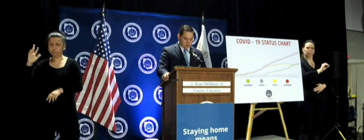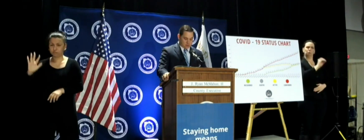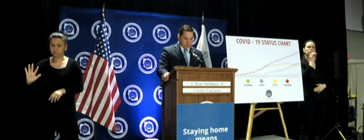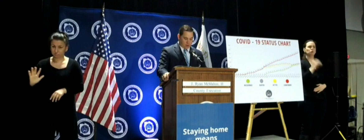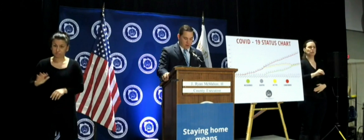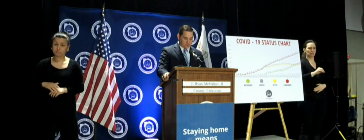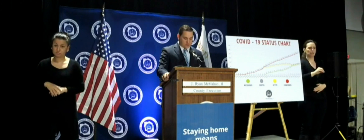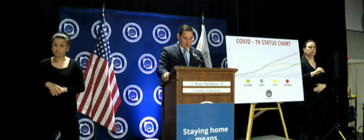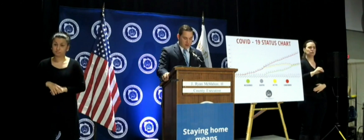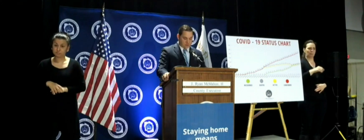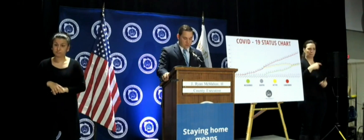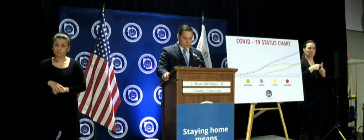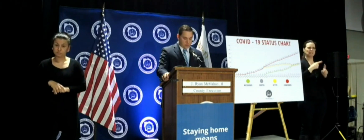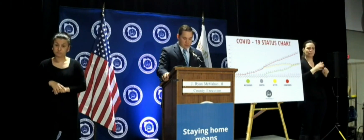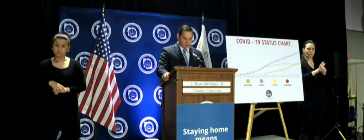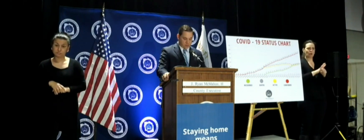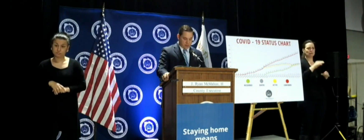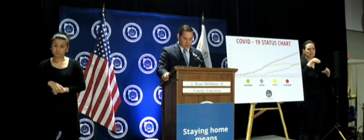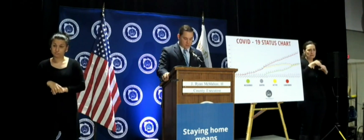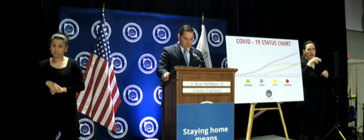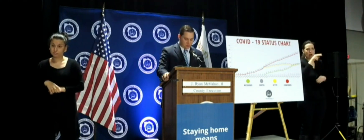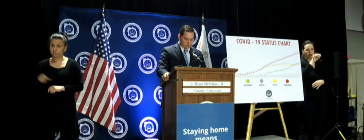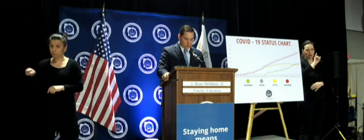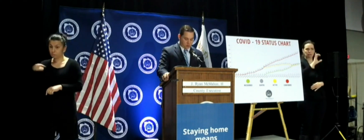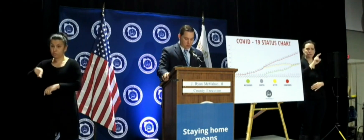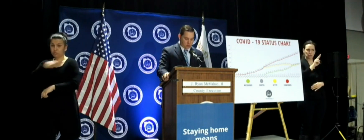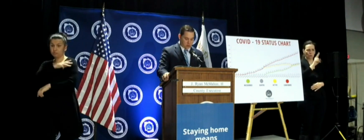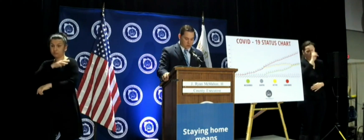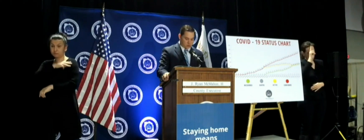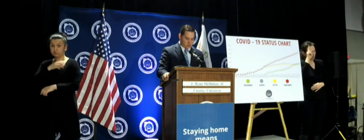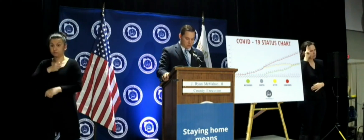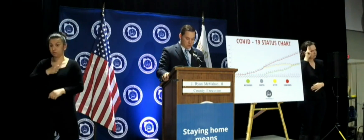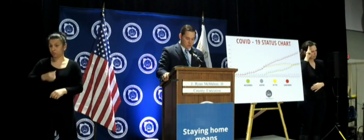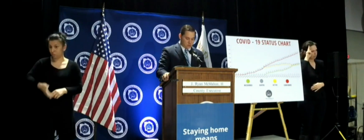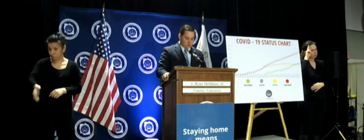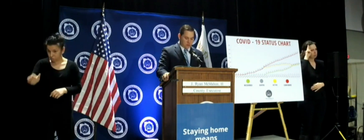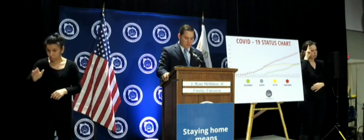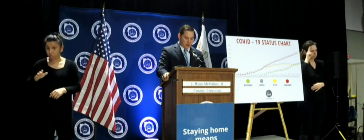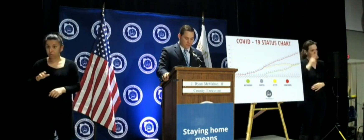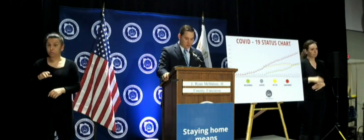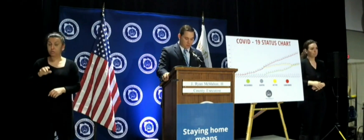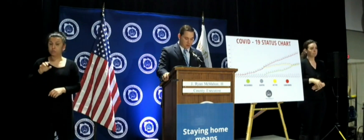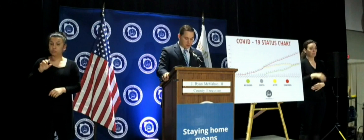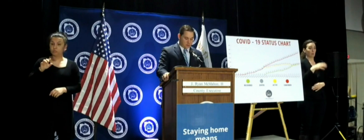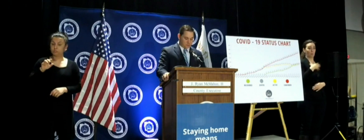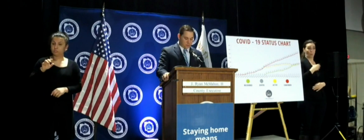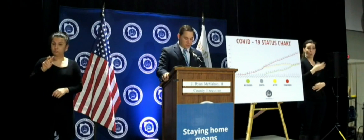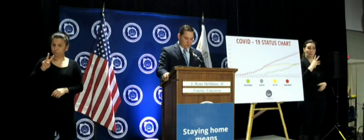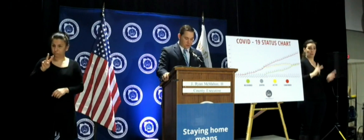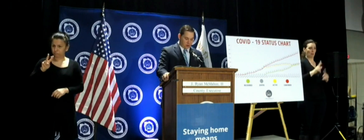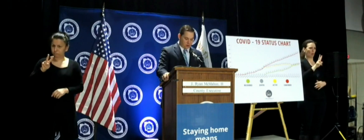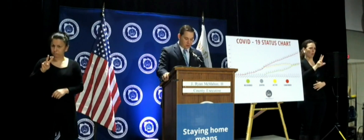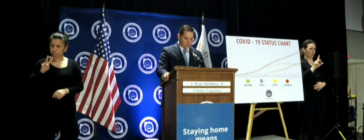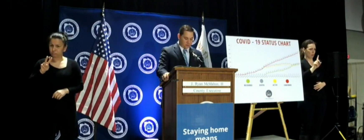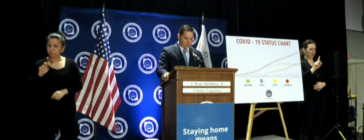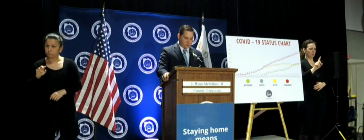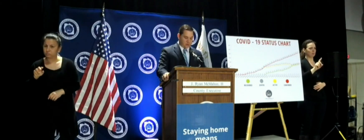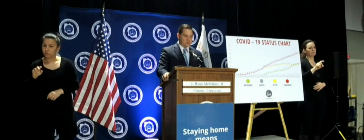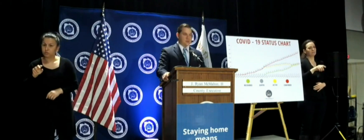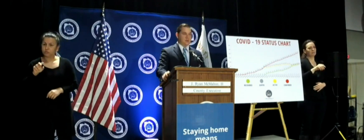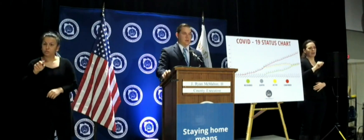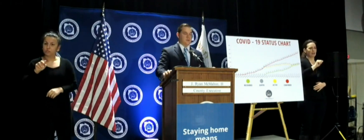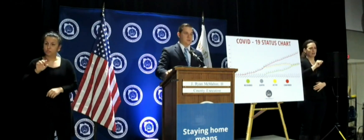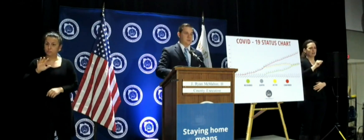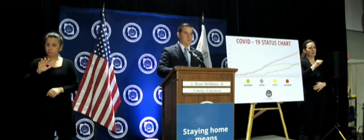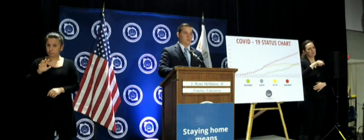Some demographics on those hospitalized: 31 are Caucasian, 12 are African American, 3 are of another